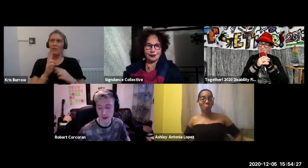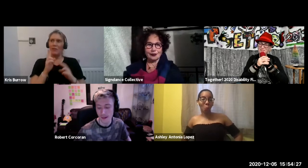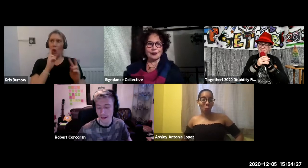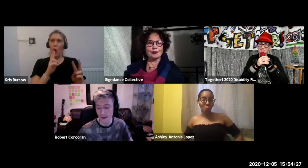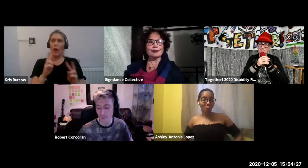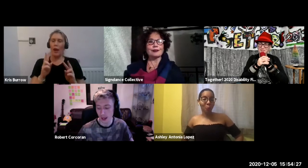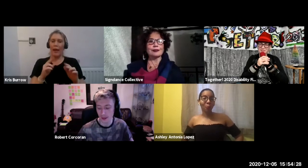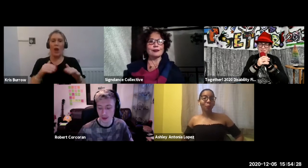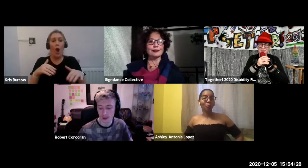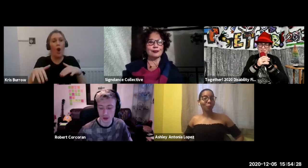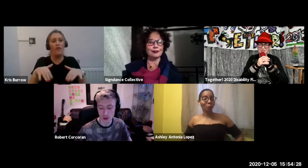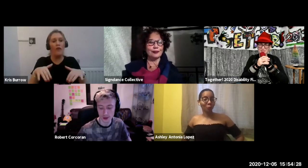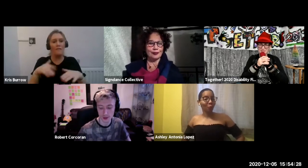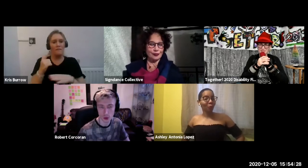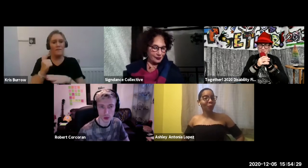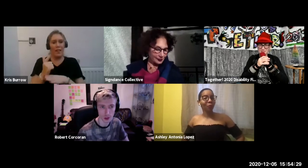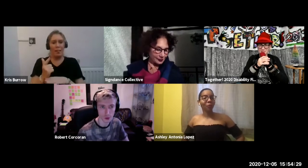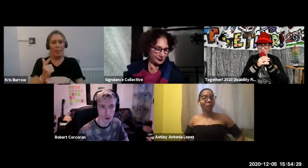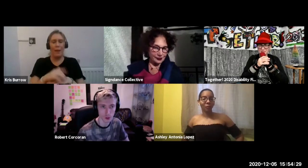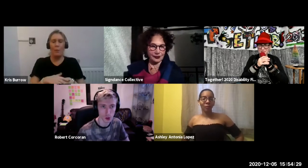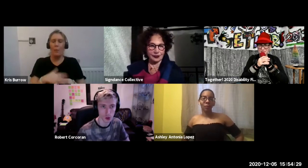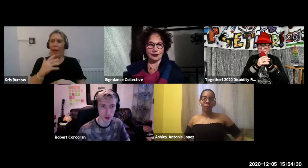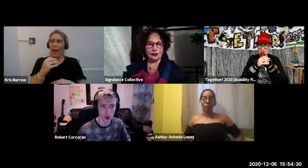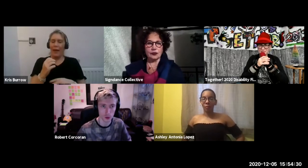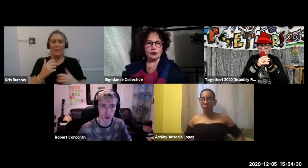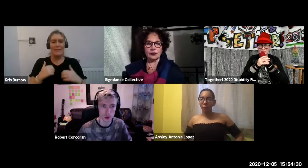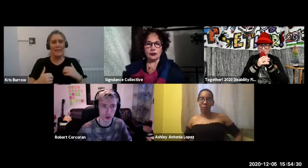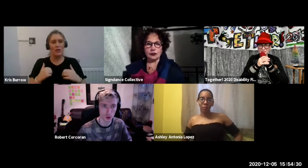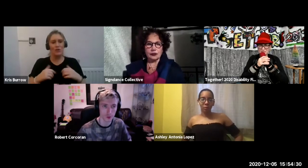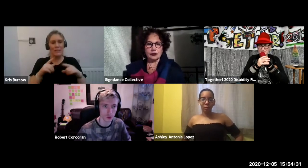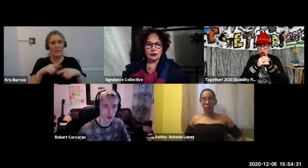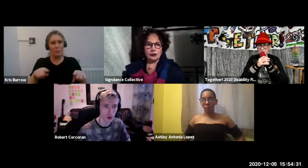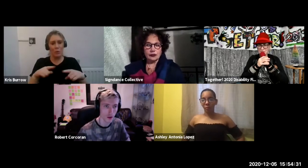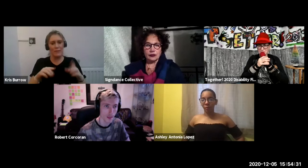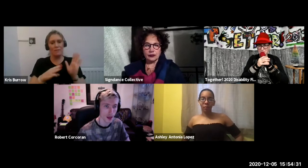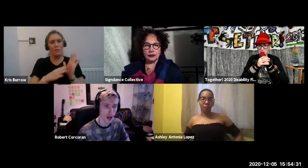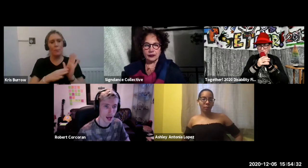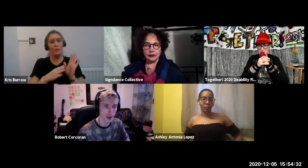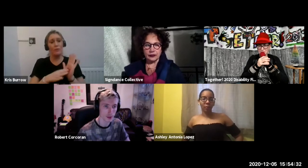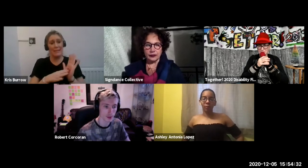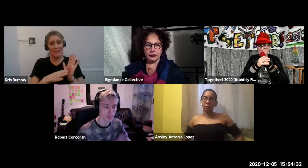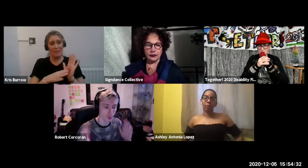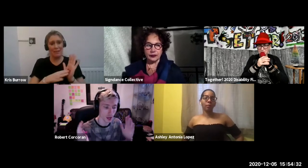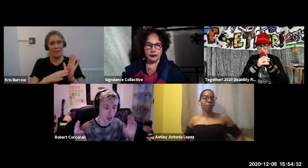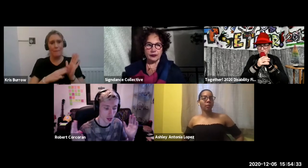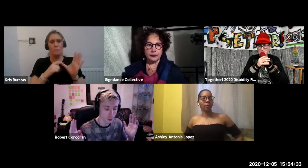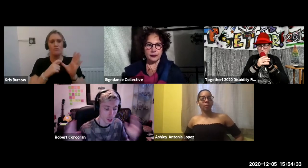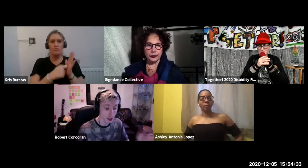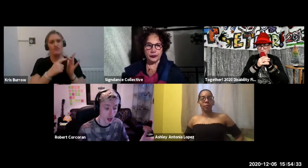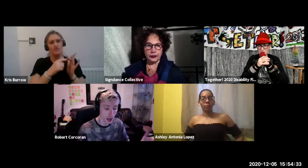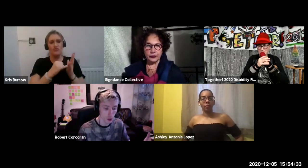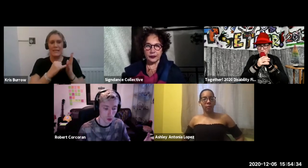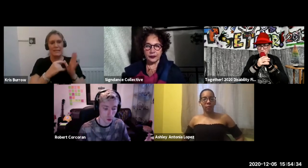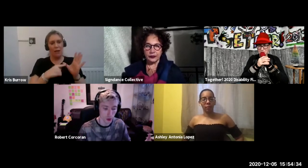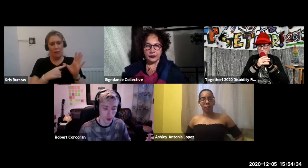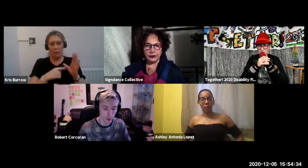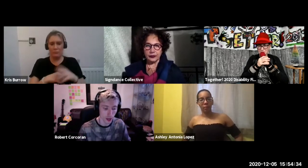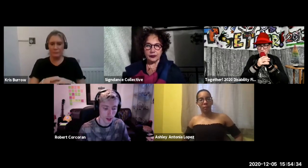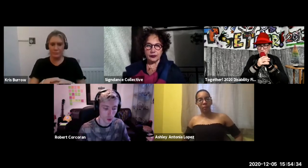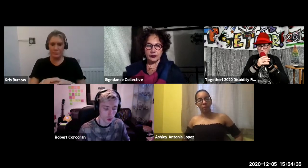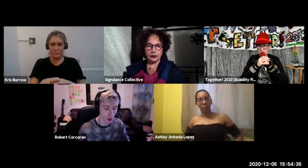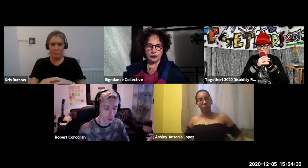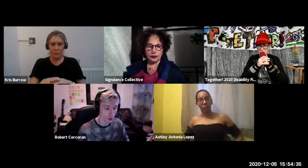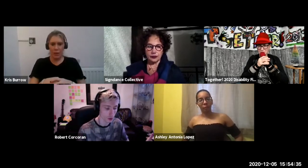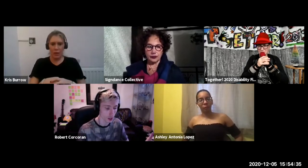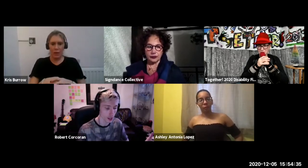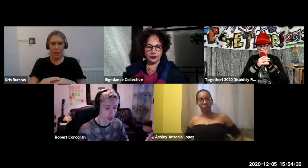me. And we had this interesting music from a composer called Marissa Cornford, and I played around with combining